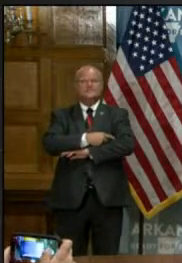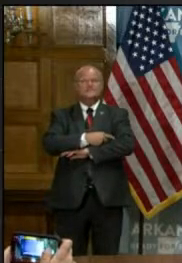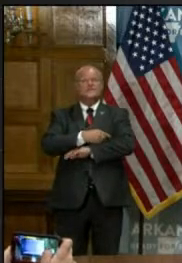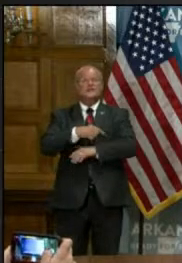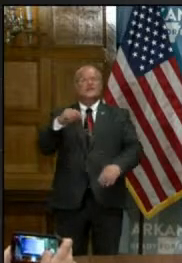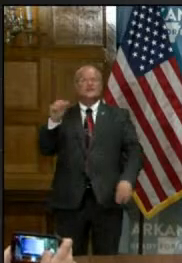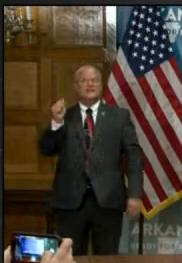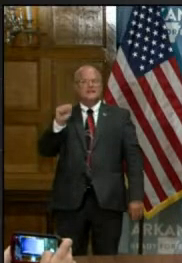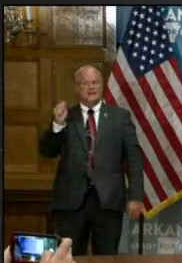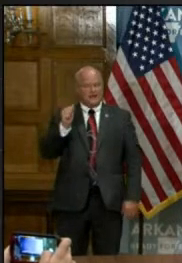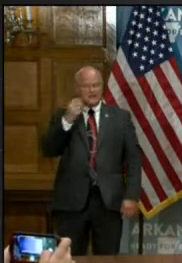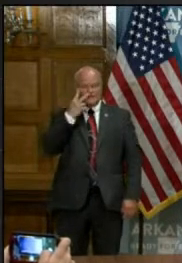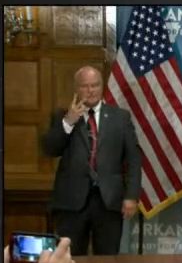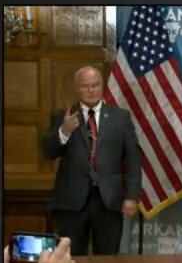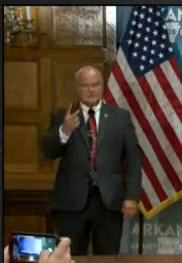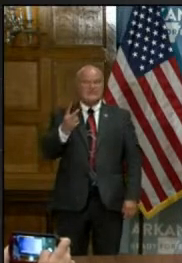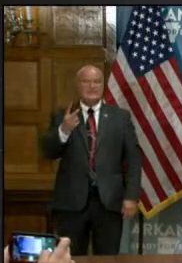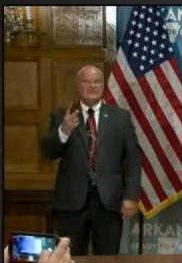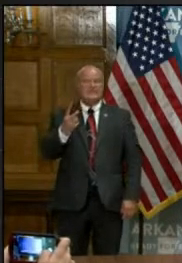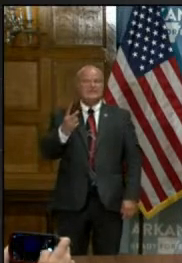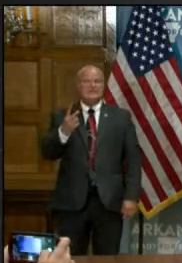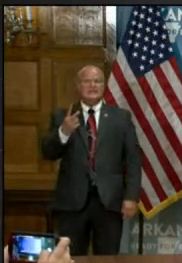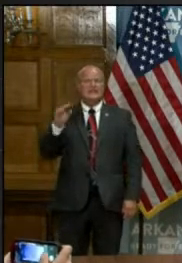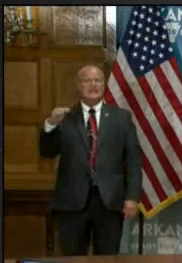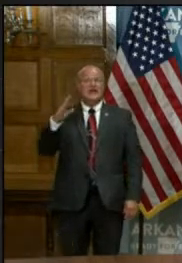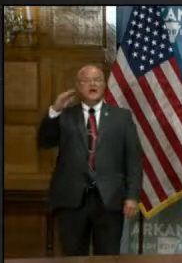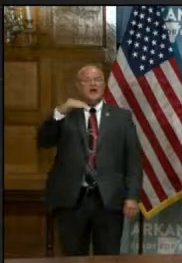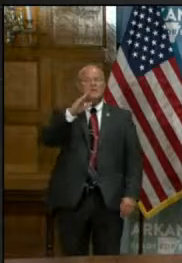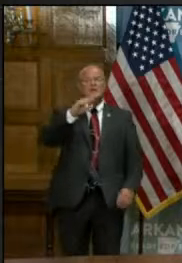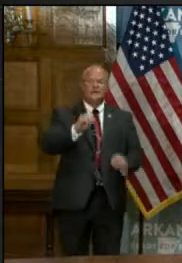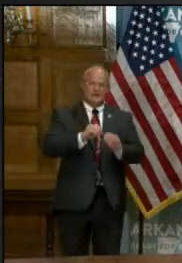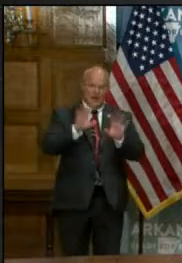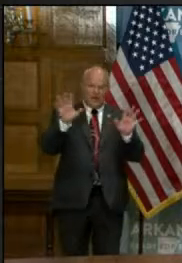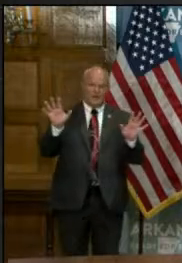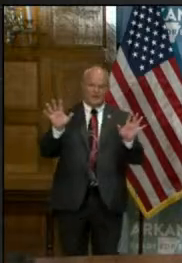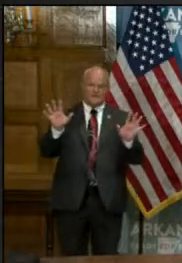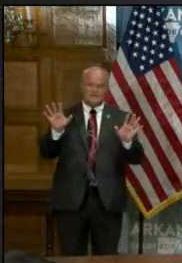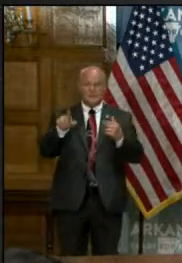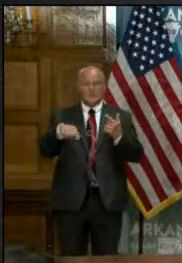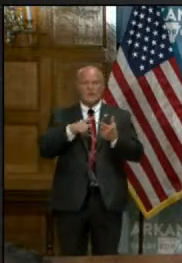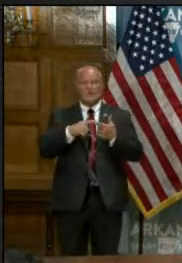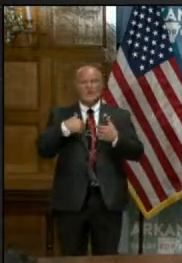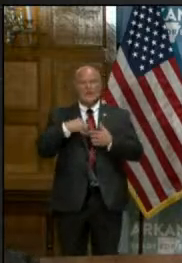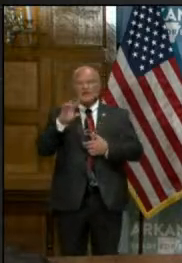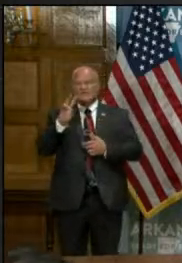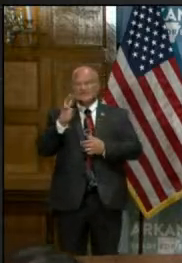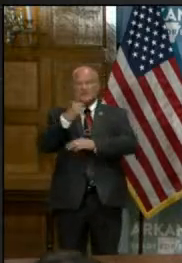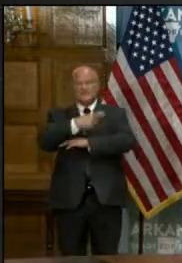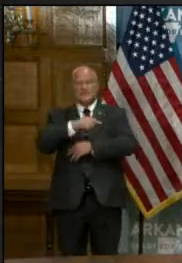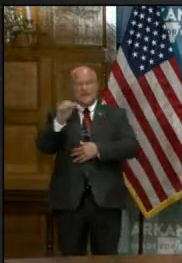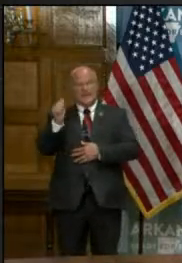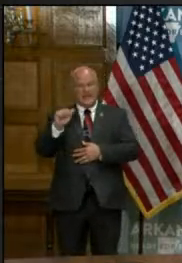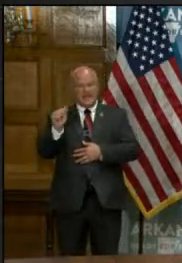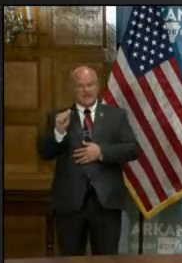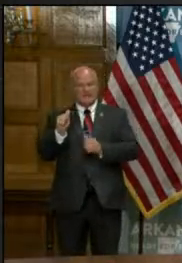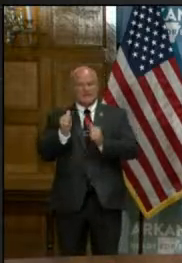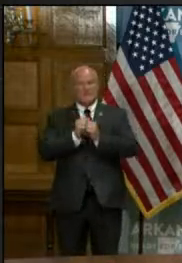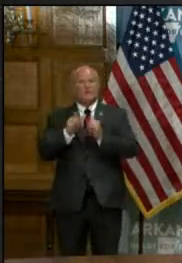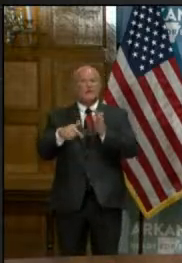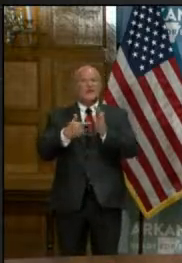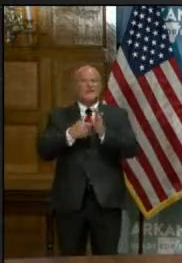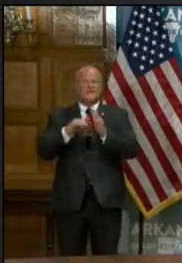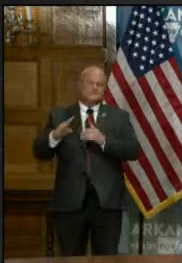rolling graph, you can see the up and down, and obviously whenever you have a 7-day rolling average with